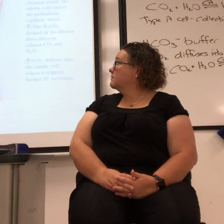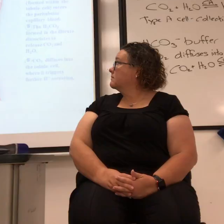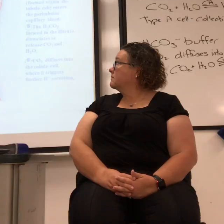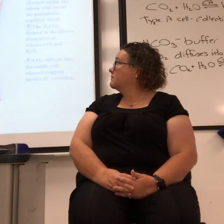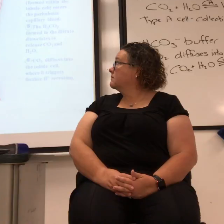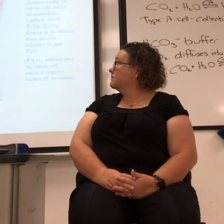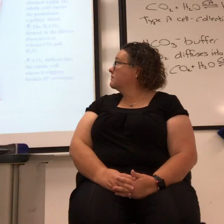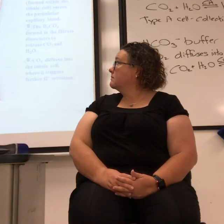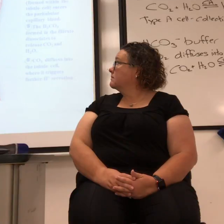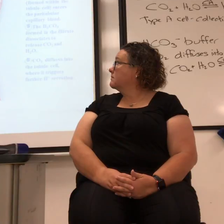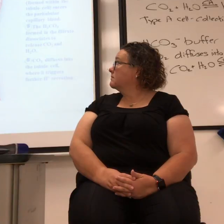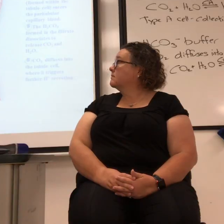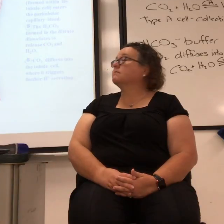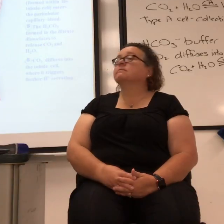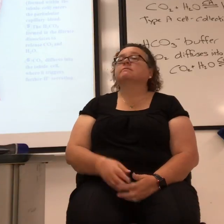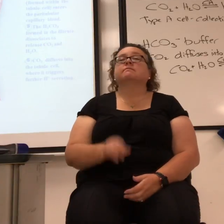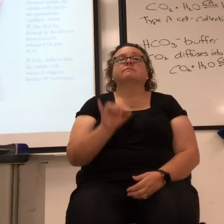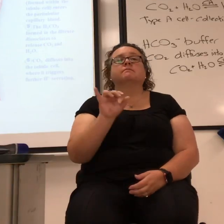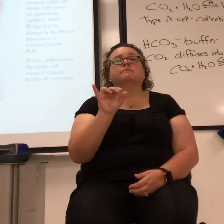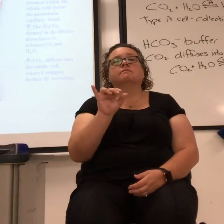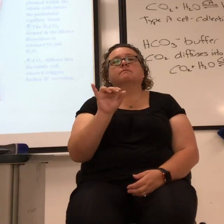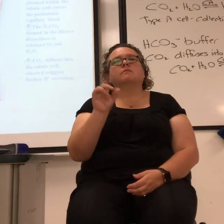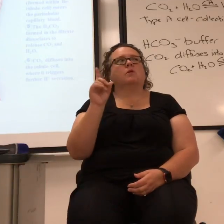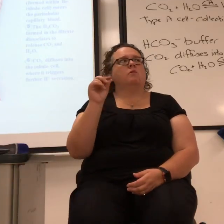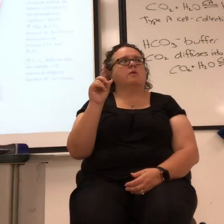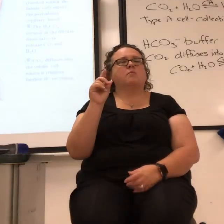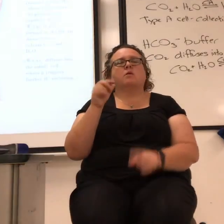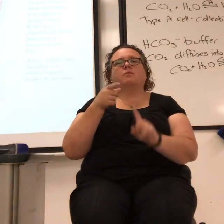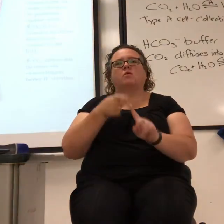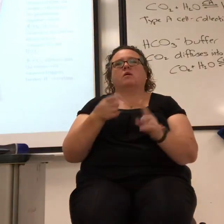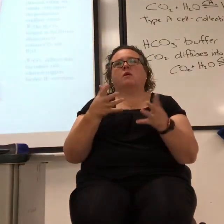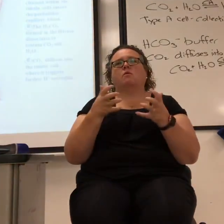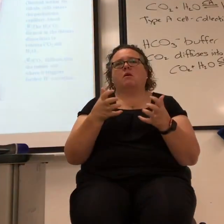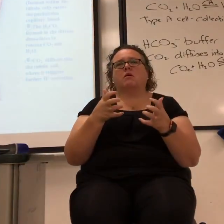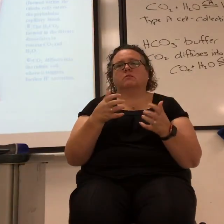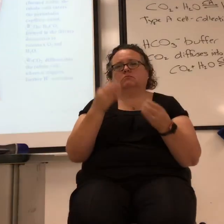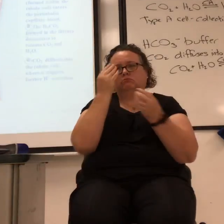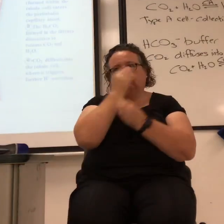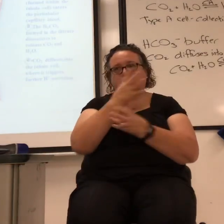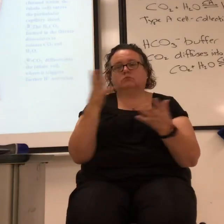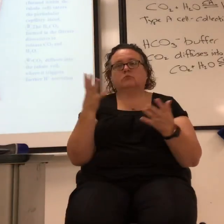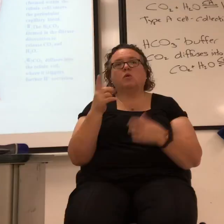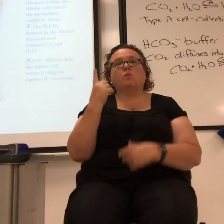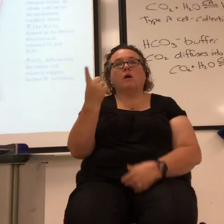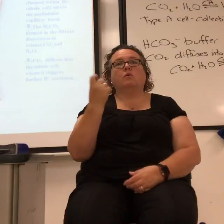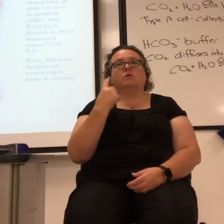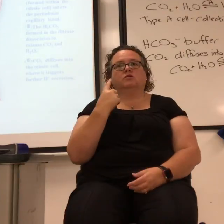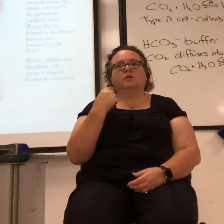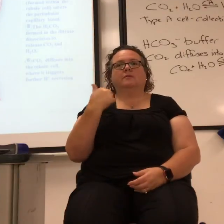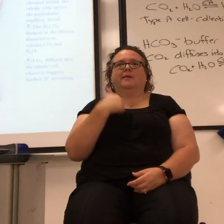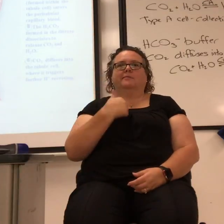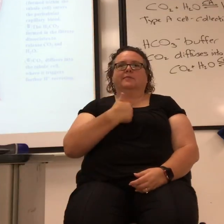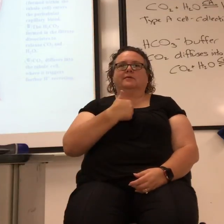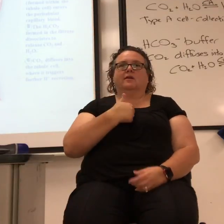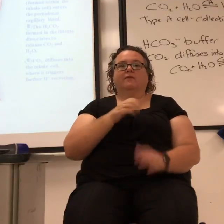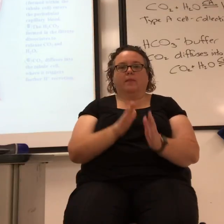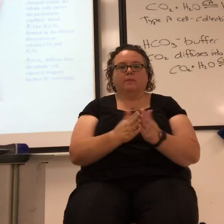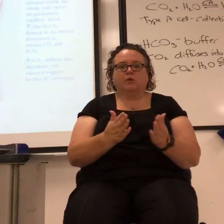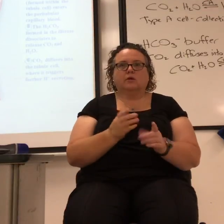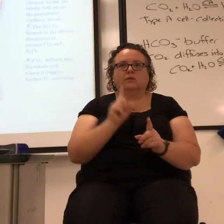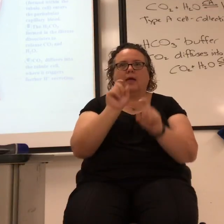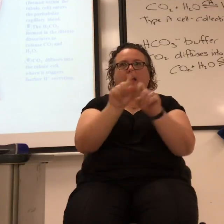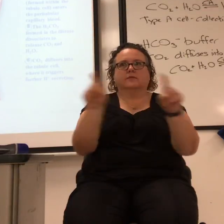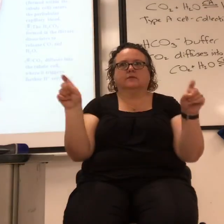Oh, there's another point I wanted to make. The question that's always asked by me in the book is, they say